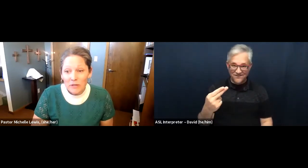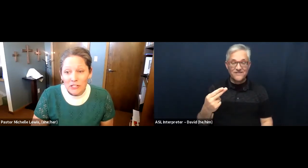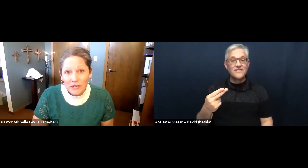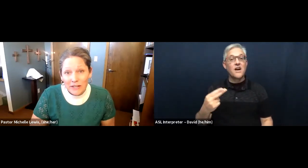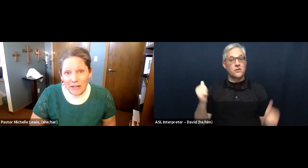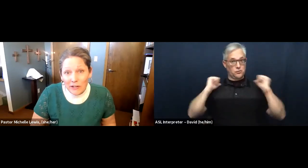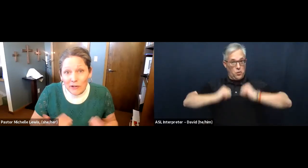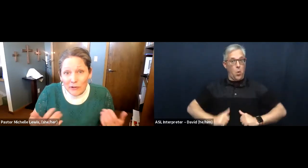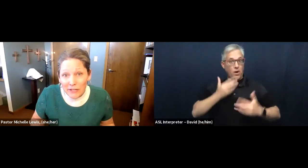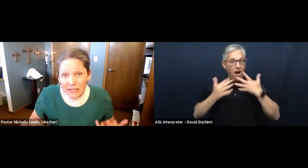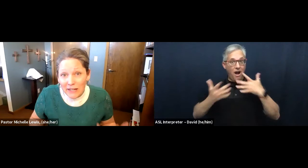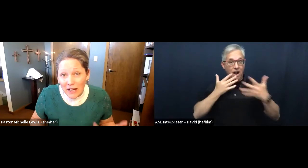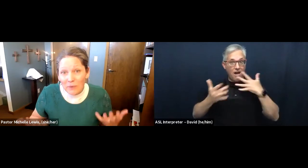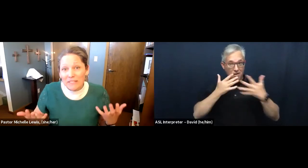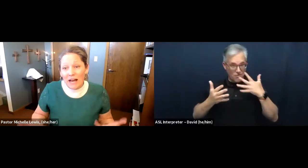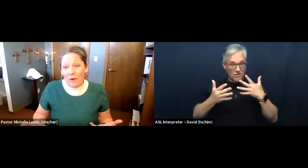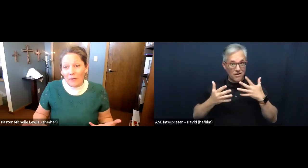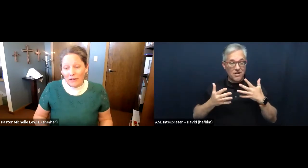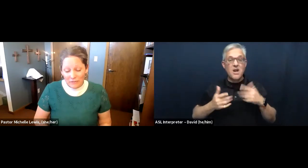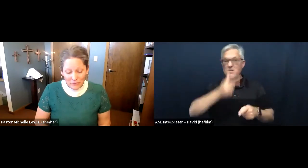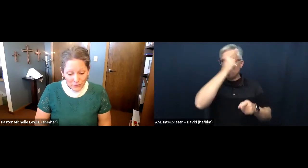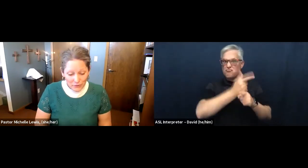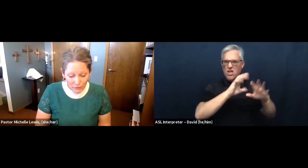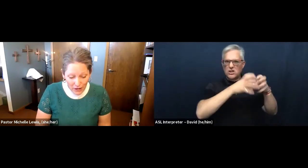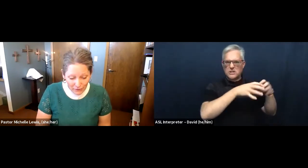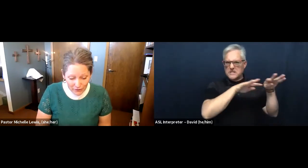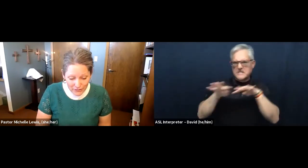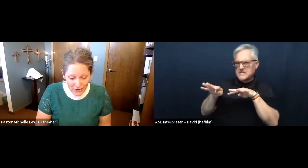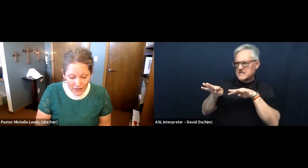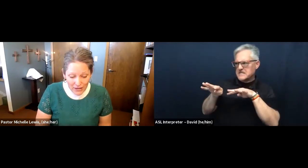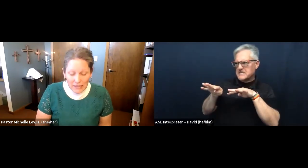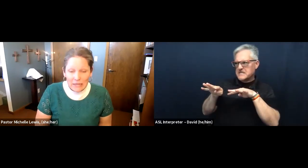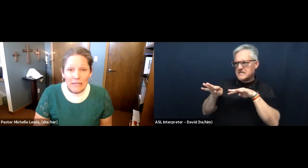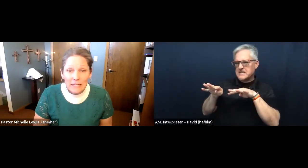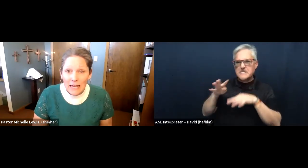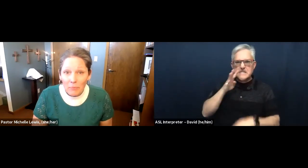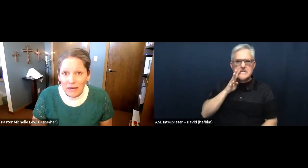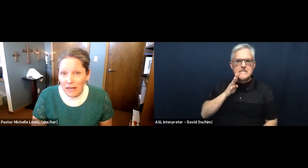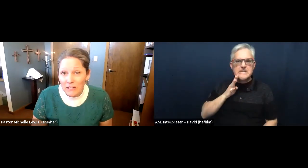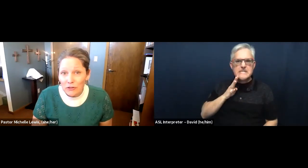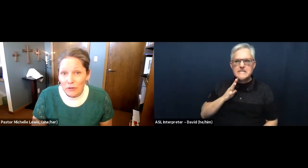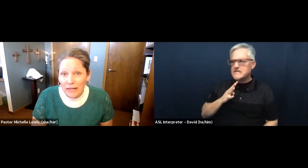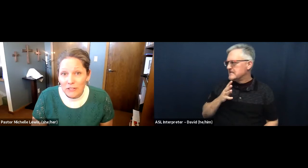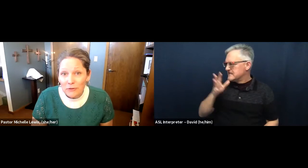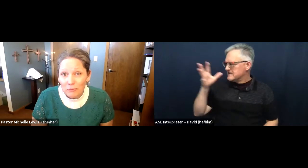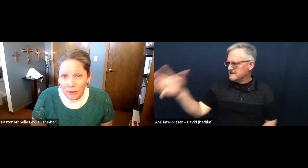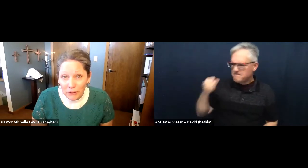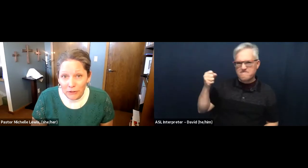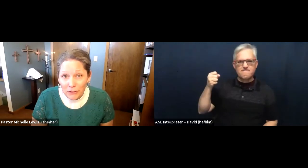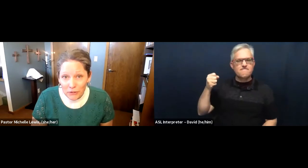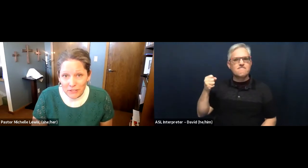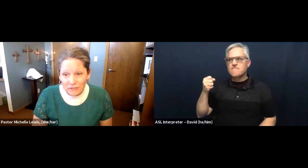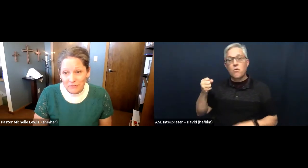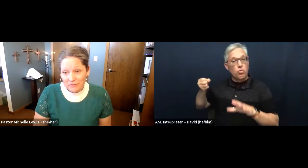in which good comes out of those brothers kidnapping and trying to